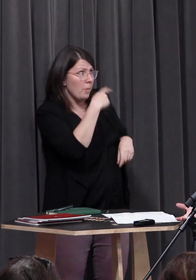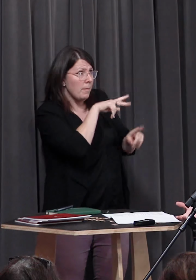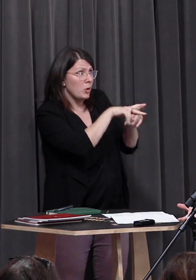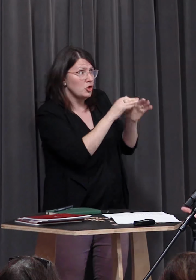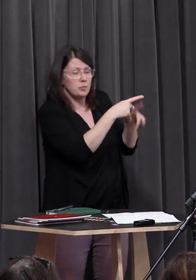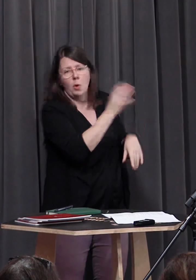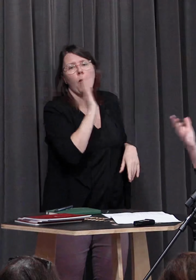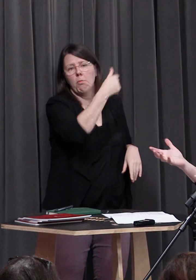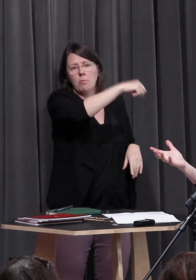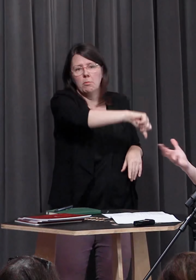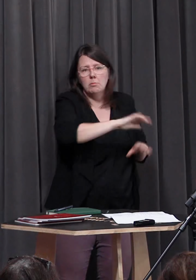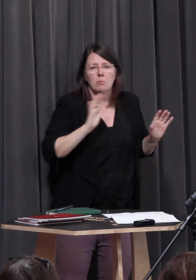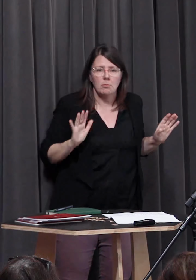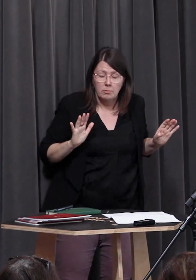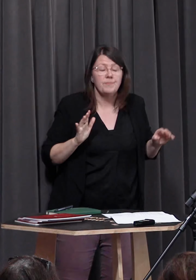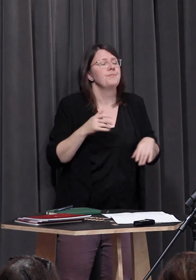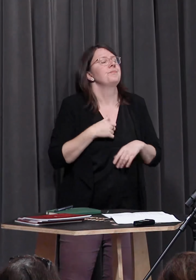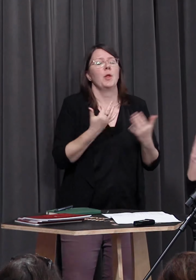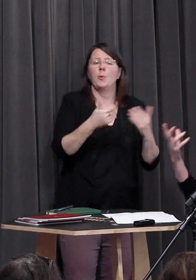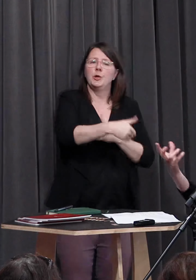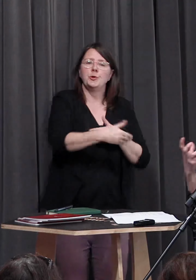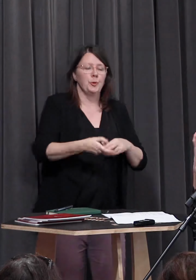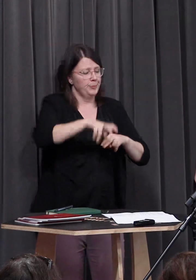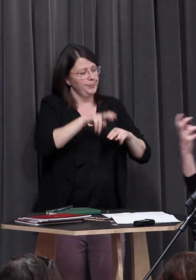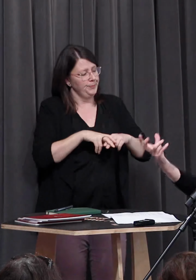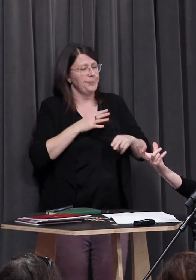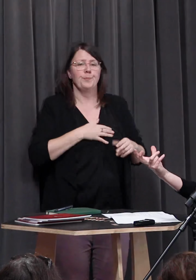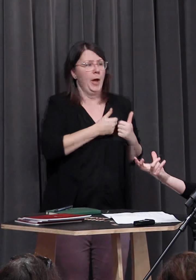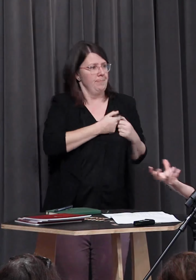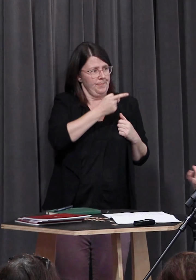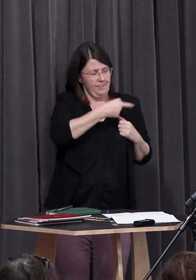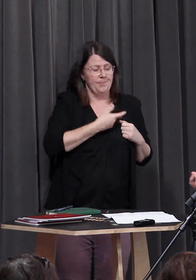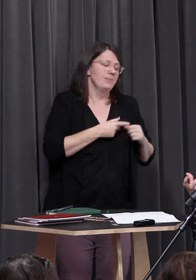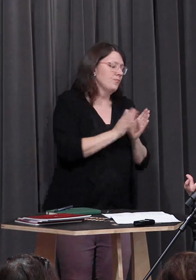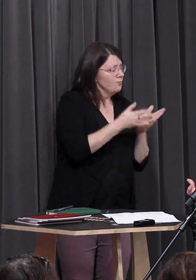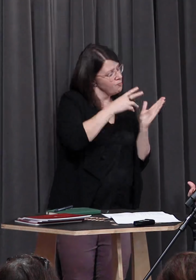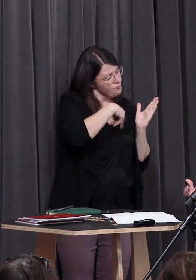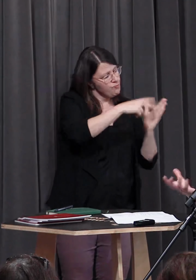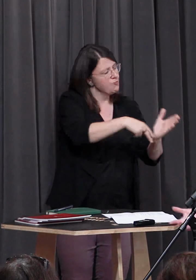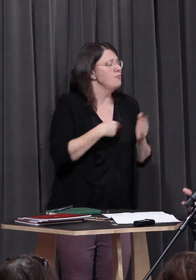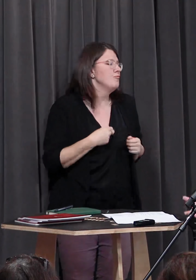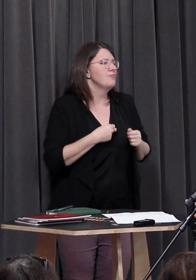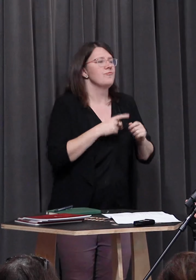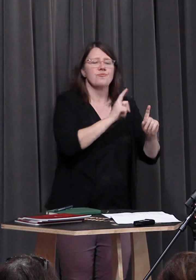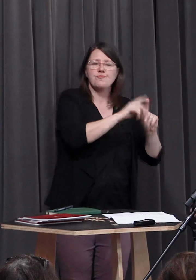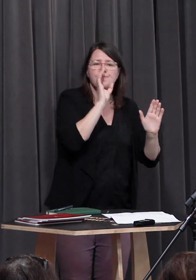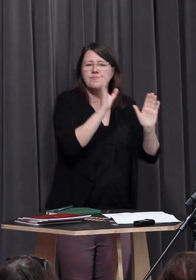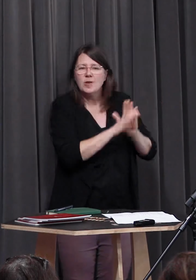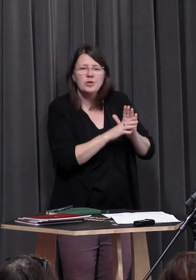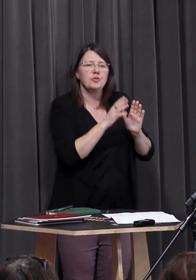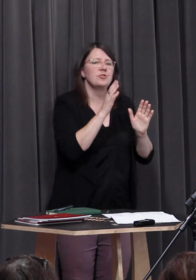I'm in the waiting room. My partner's looking at books of like baby bums and flower pots. I'm looking at